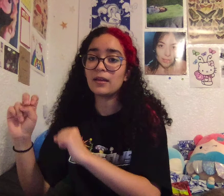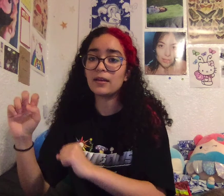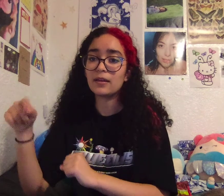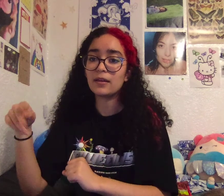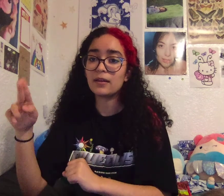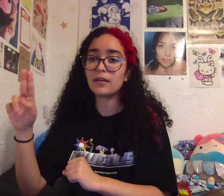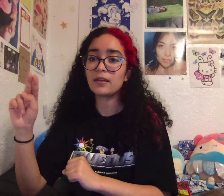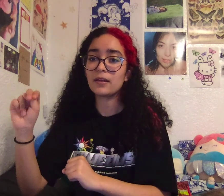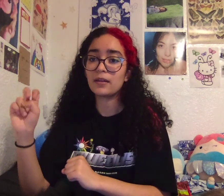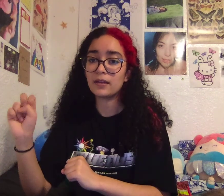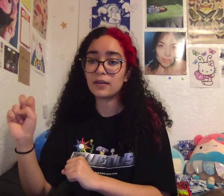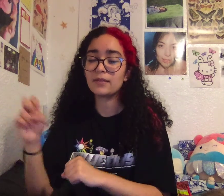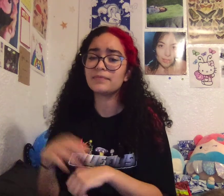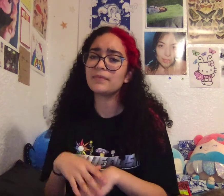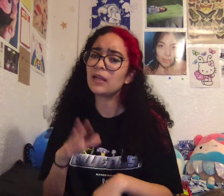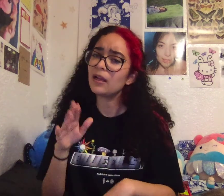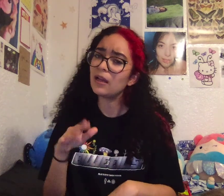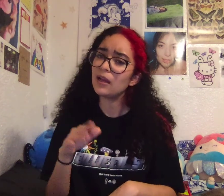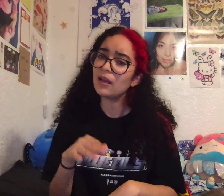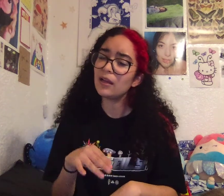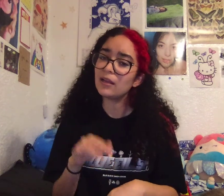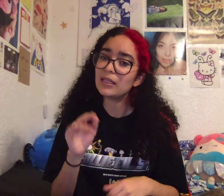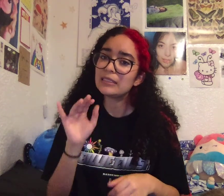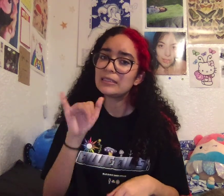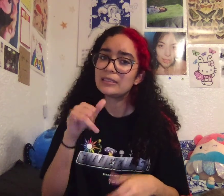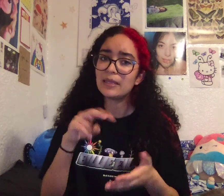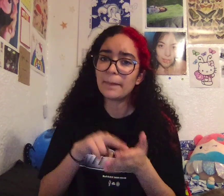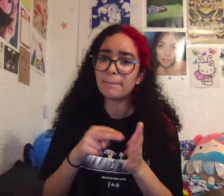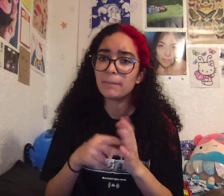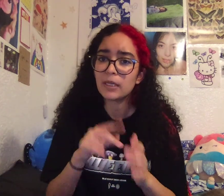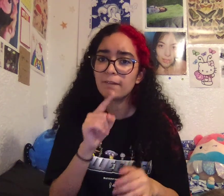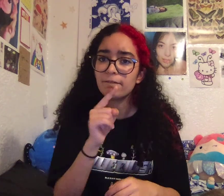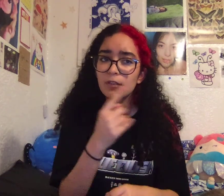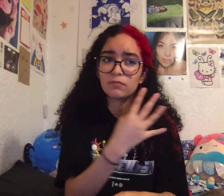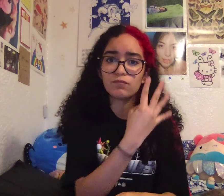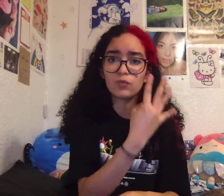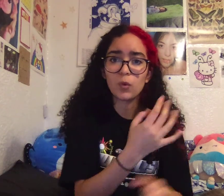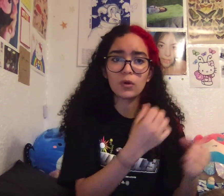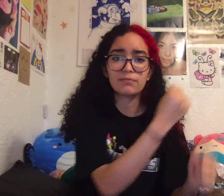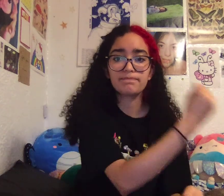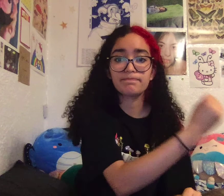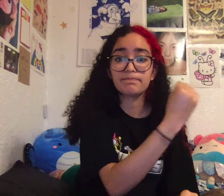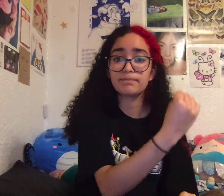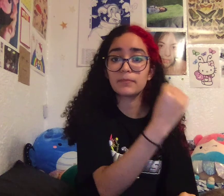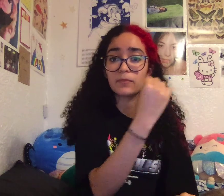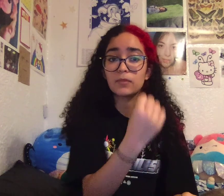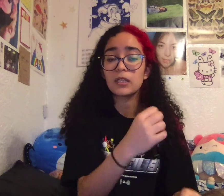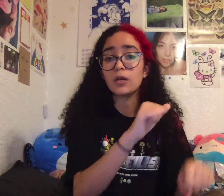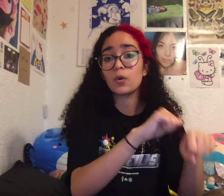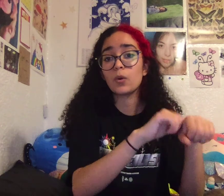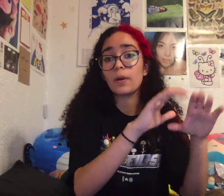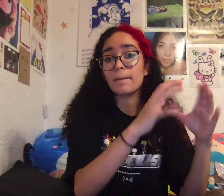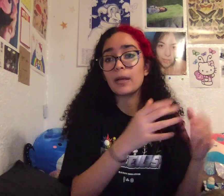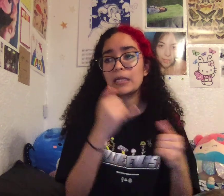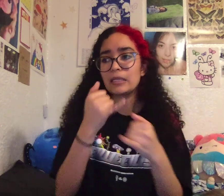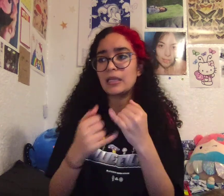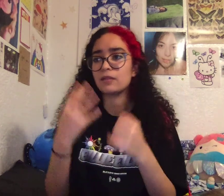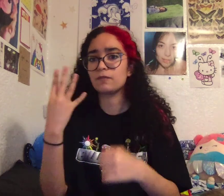Hey, that means the first four planets are rocky planets, and the last four planets are gas planets.